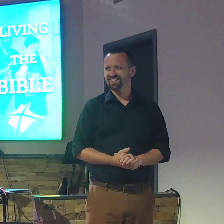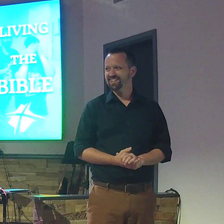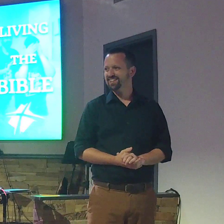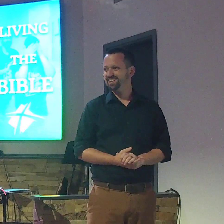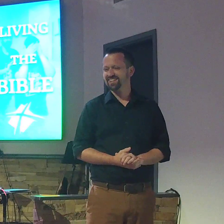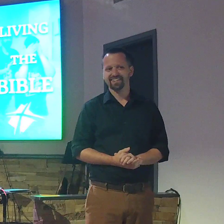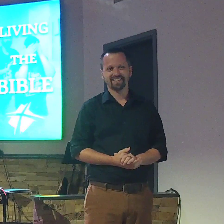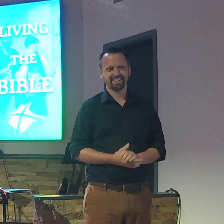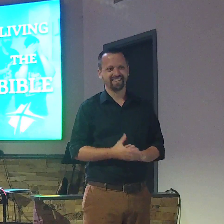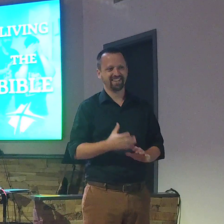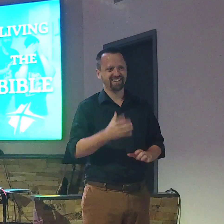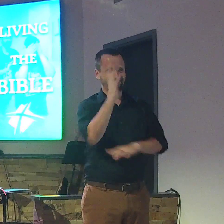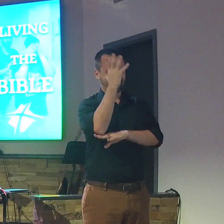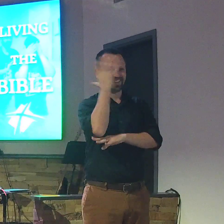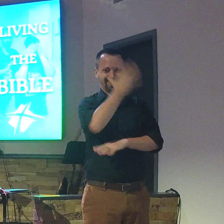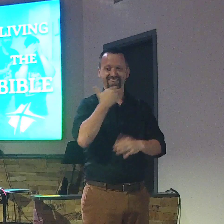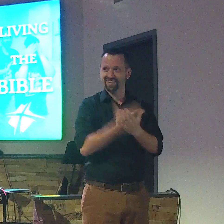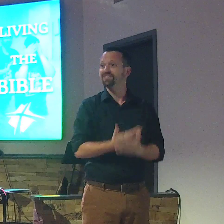That tree looks pretty good.